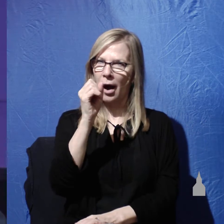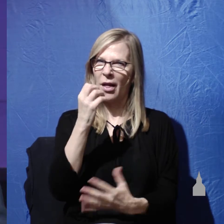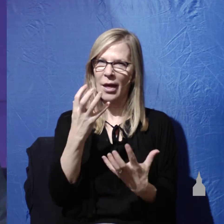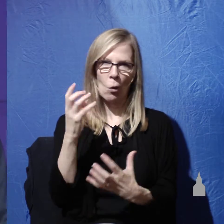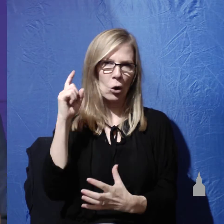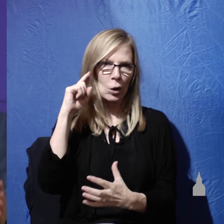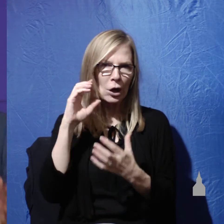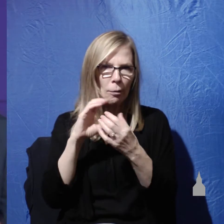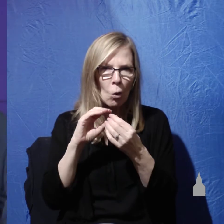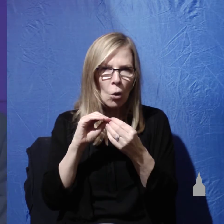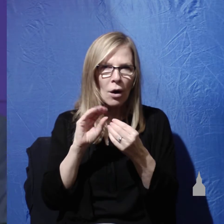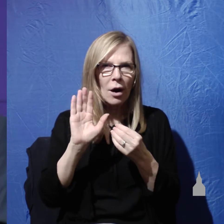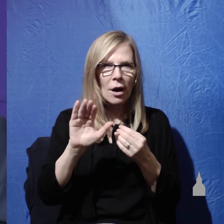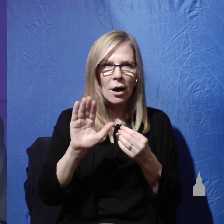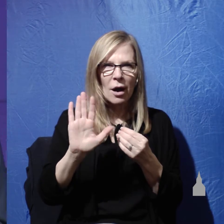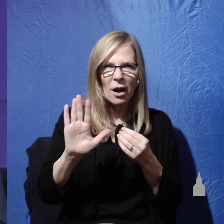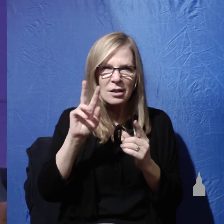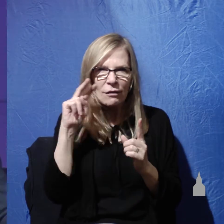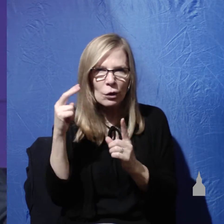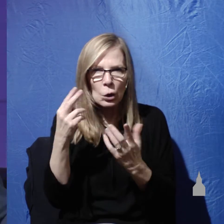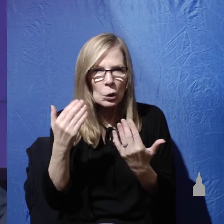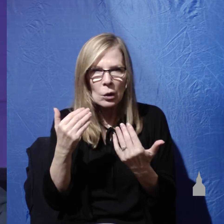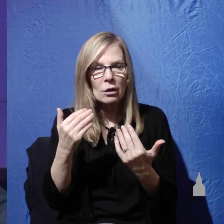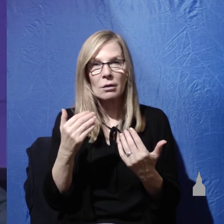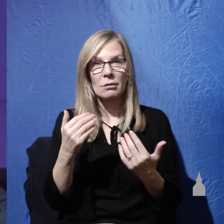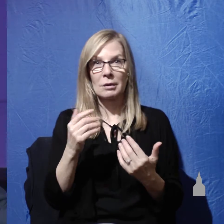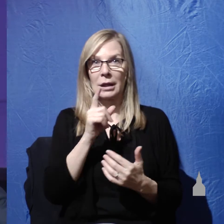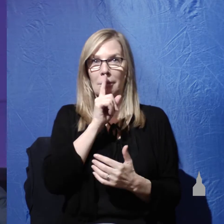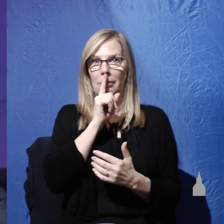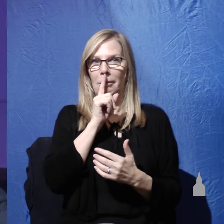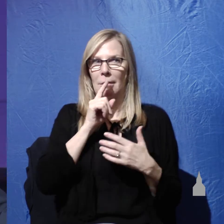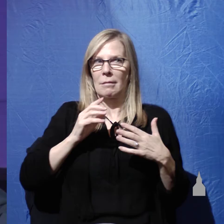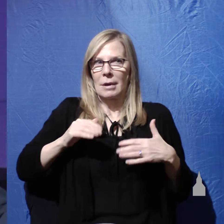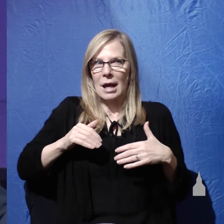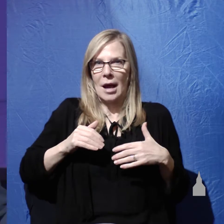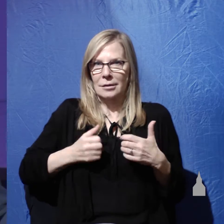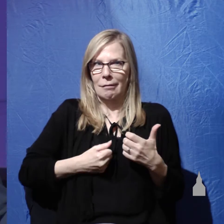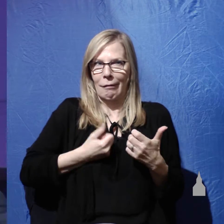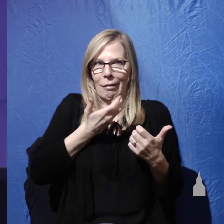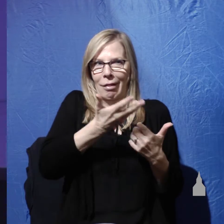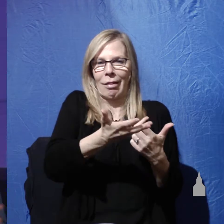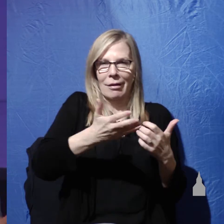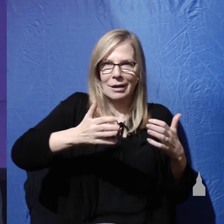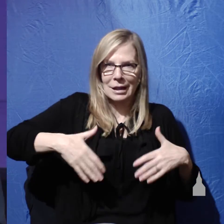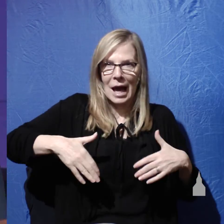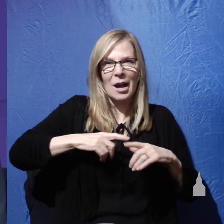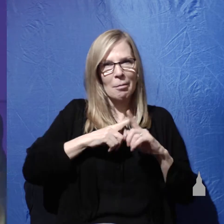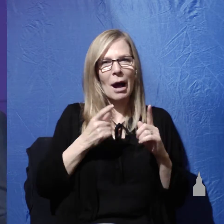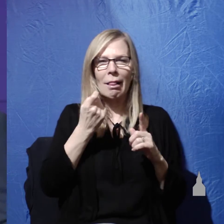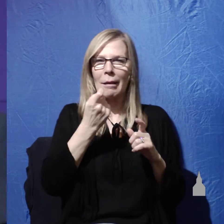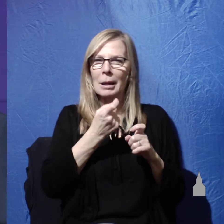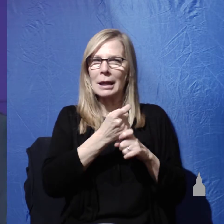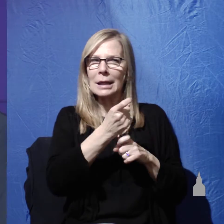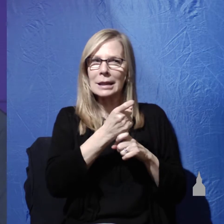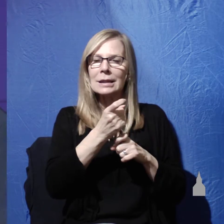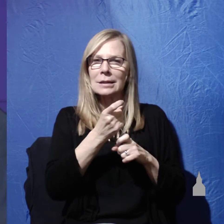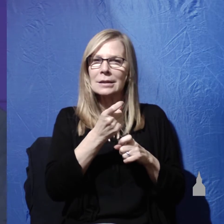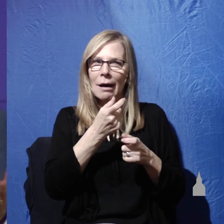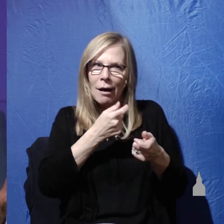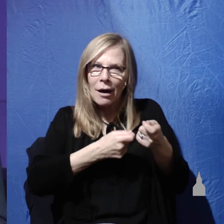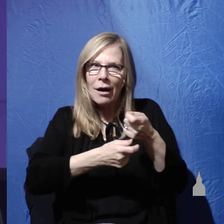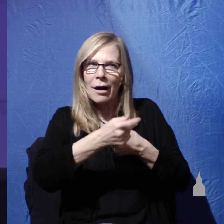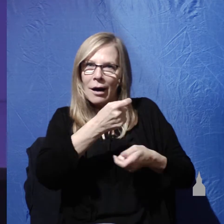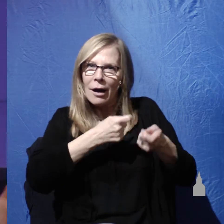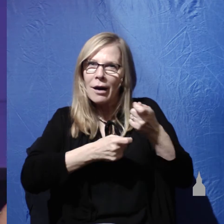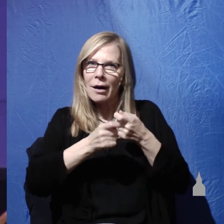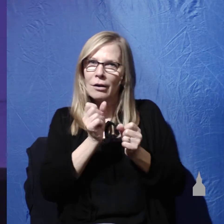to hear more about his view of the Messiah. He hasn't told them who he believes the Messiah is. So this is sort of a little teaser to